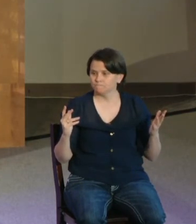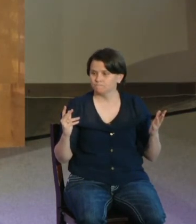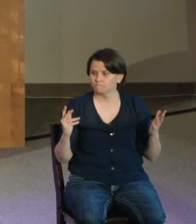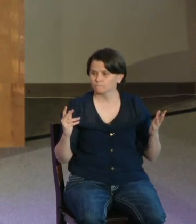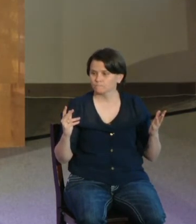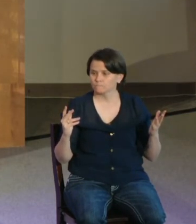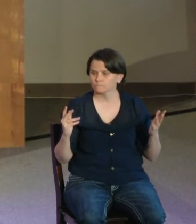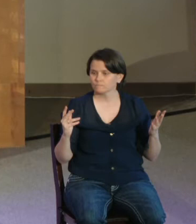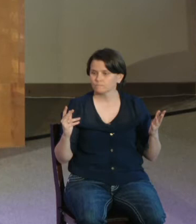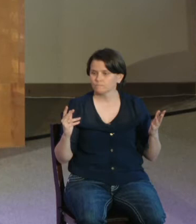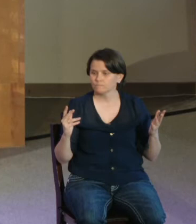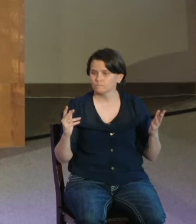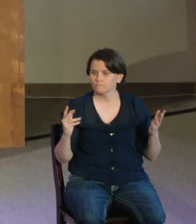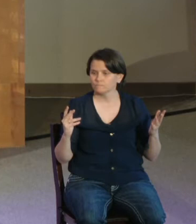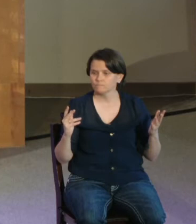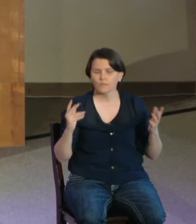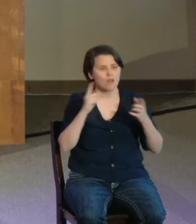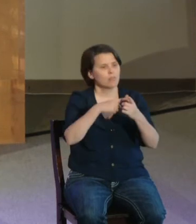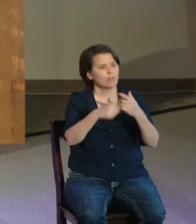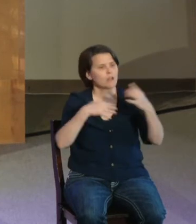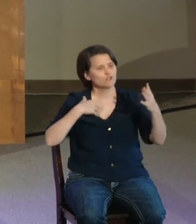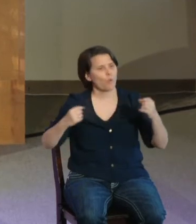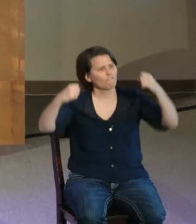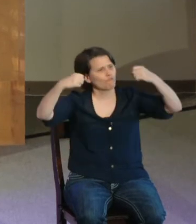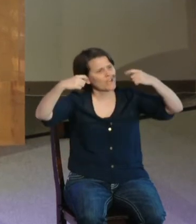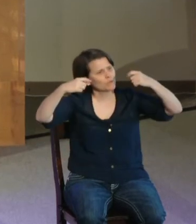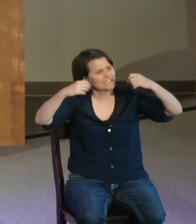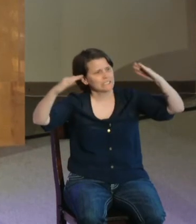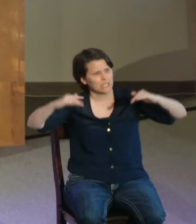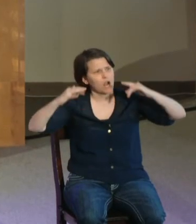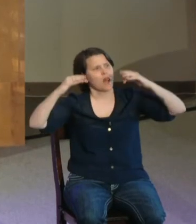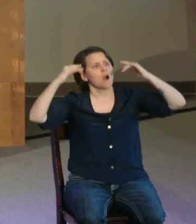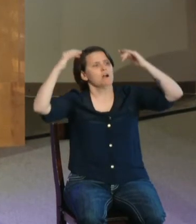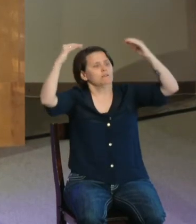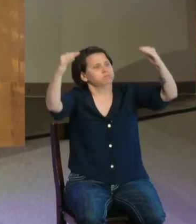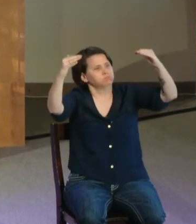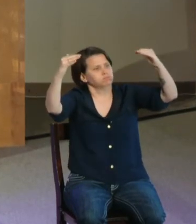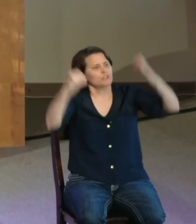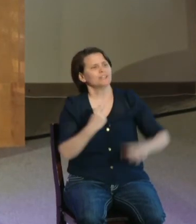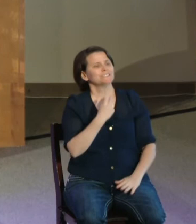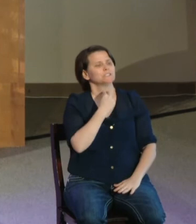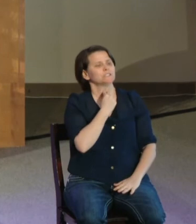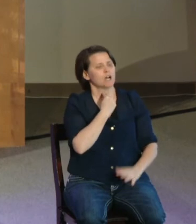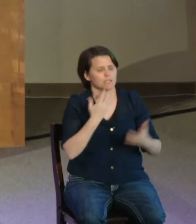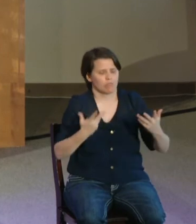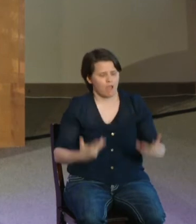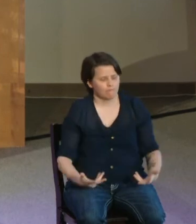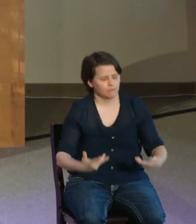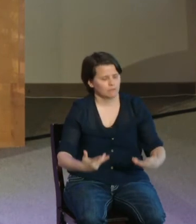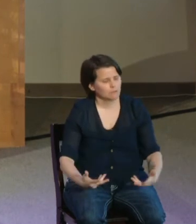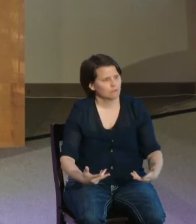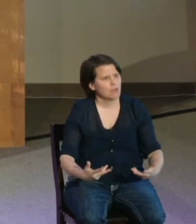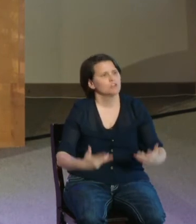then you have the ability to come up to a higher frequency. You're not stuck in the minutia. You're not stuck in that heavy energy. You're up here in